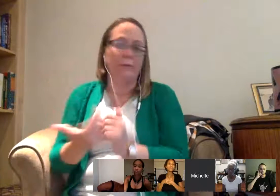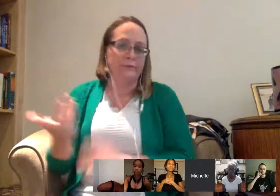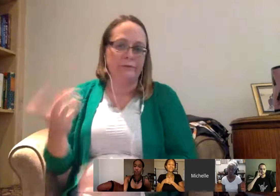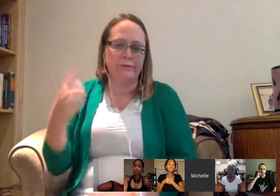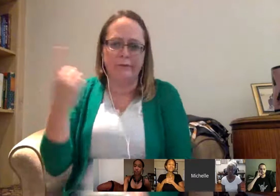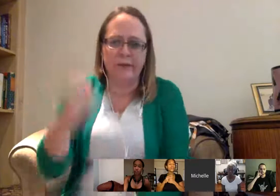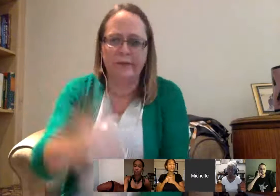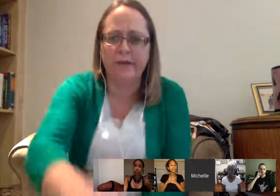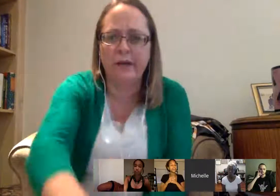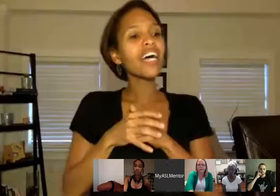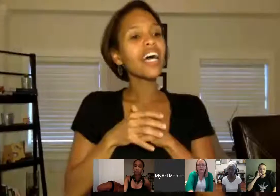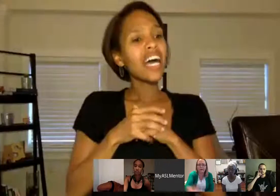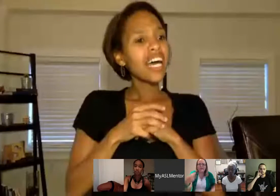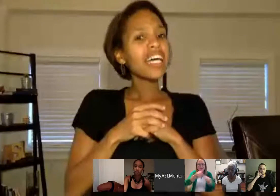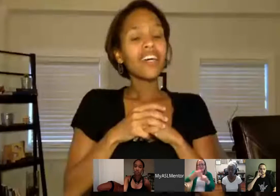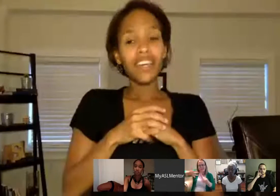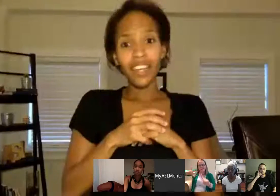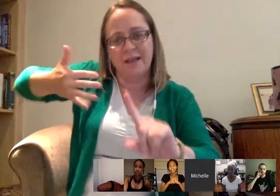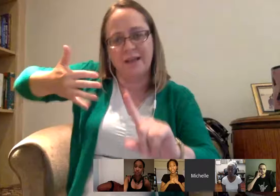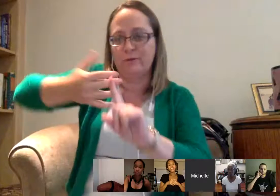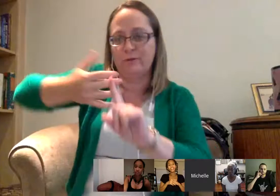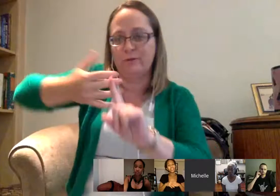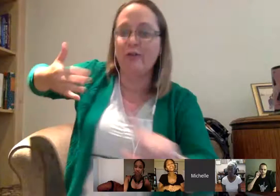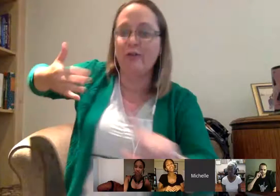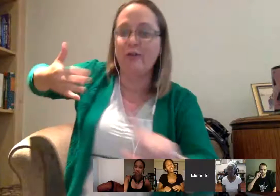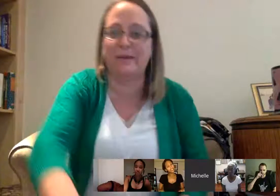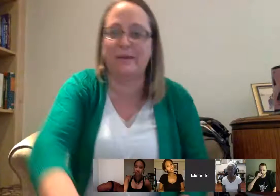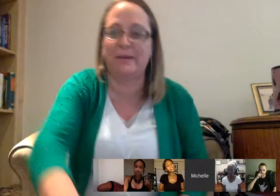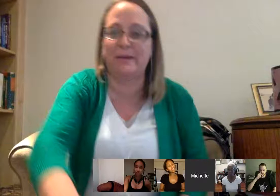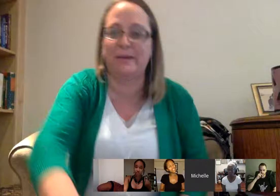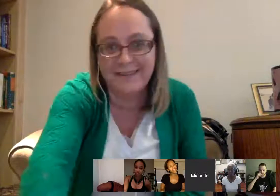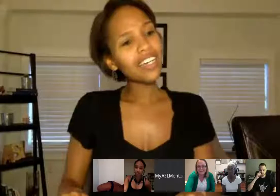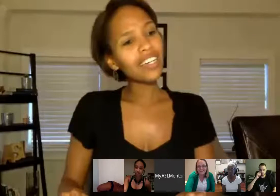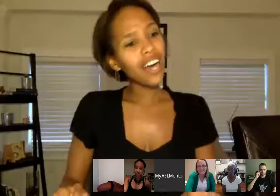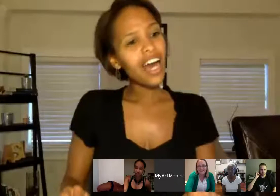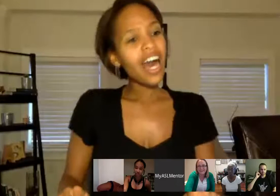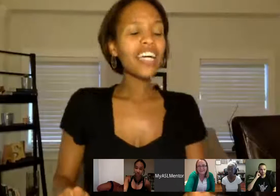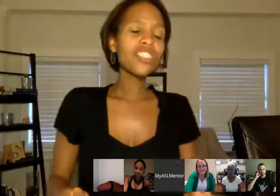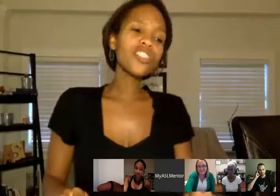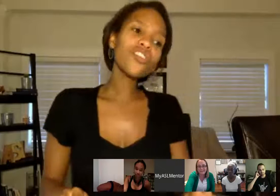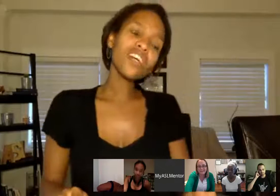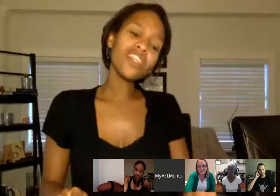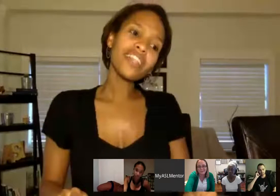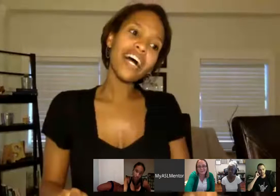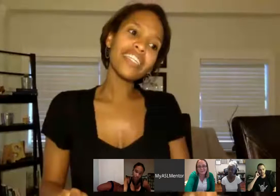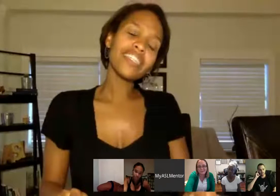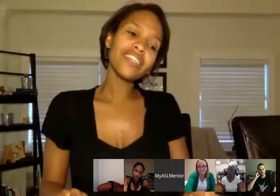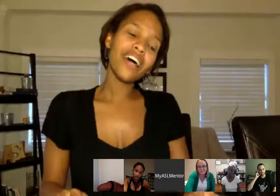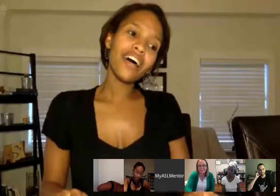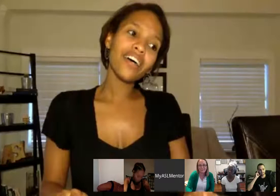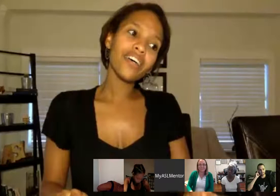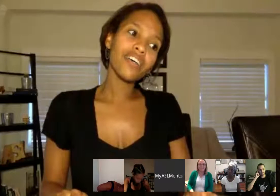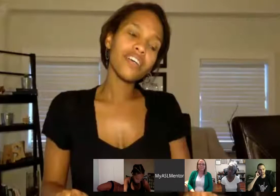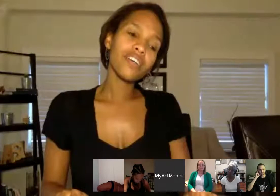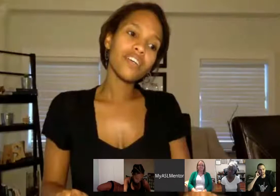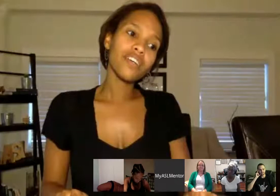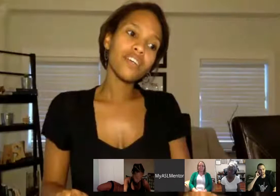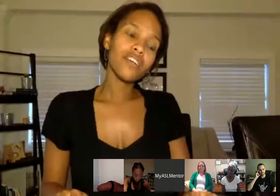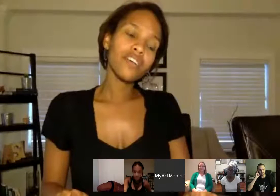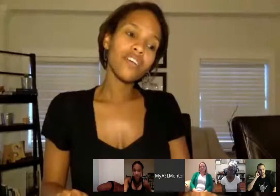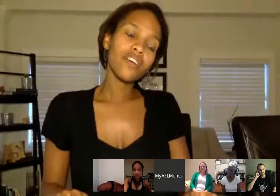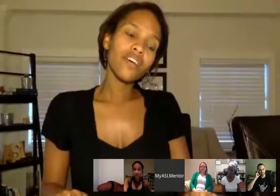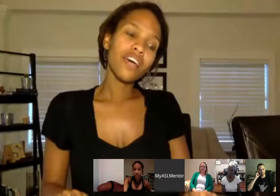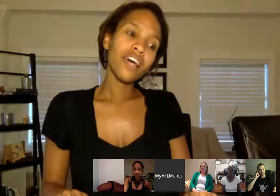Ow. Or something. Yeah. I don't know. It feels like it's a really long expansion. Yeah. I still think that the idea that